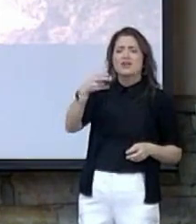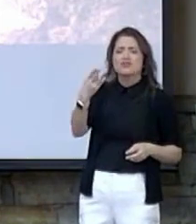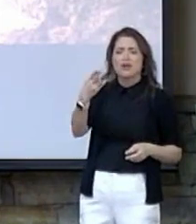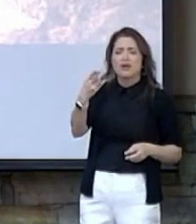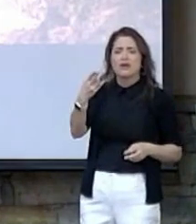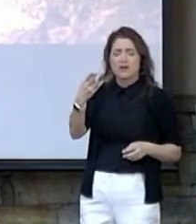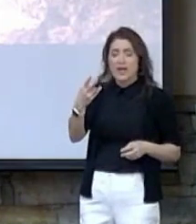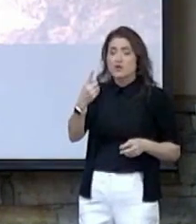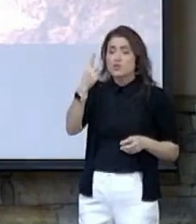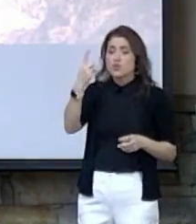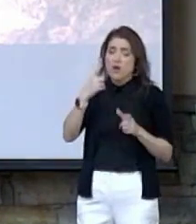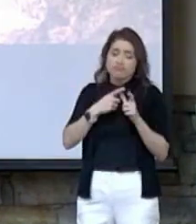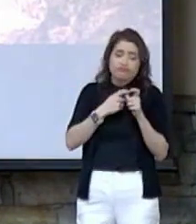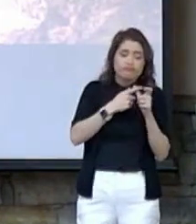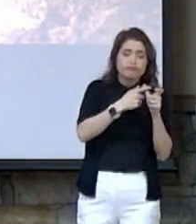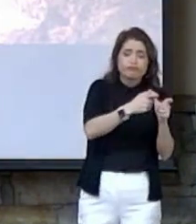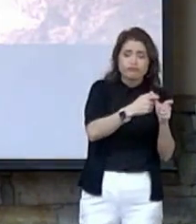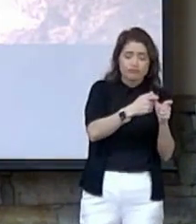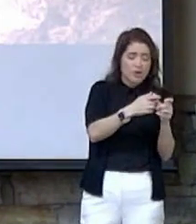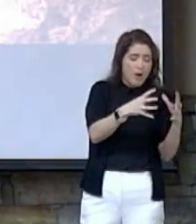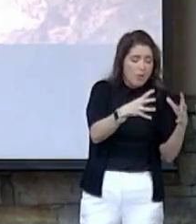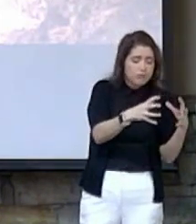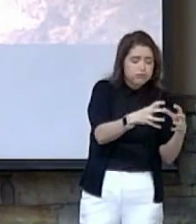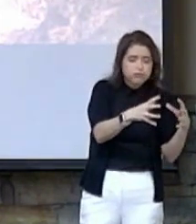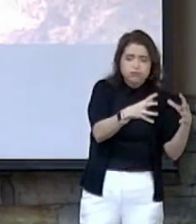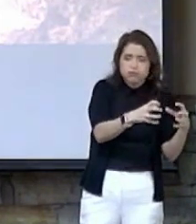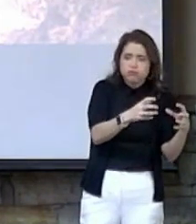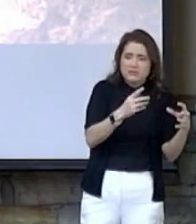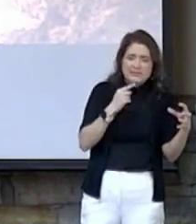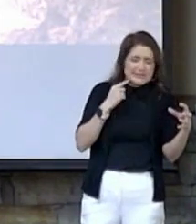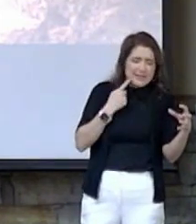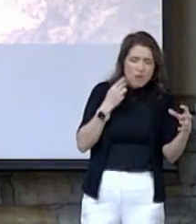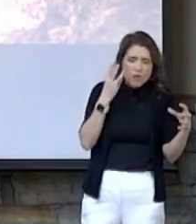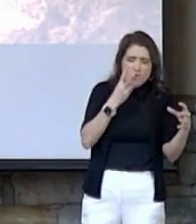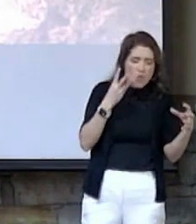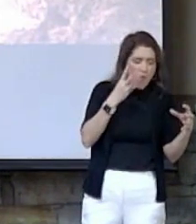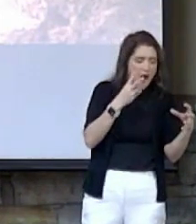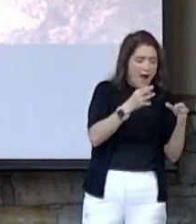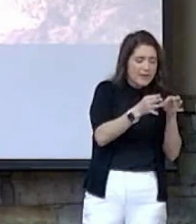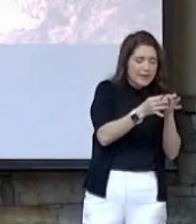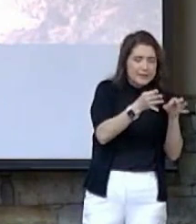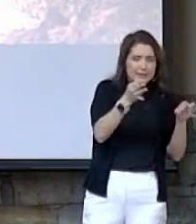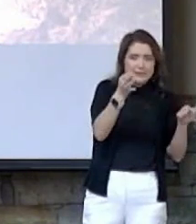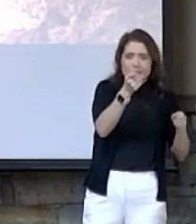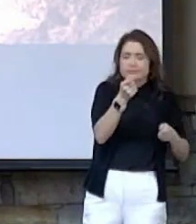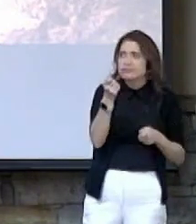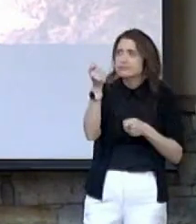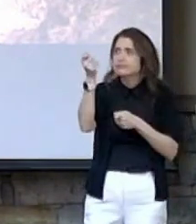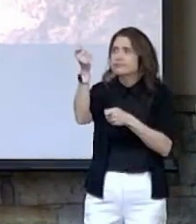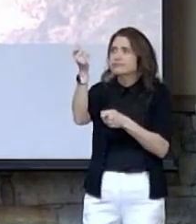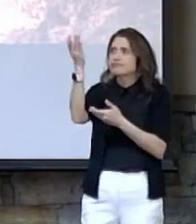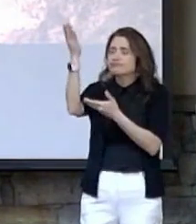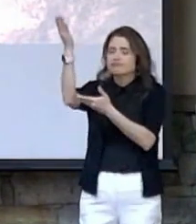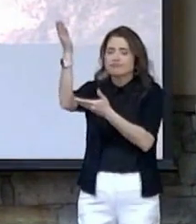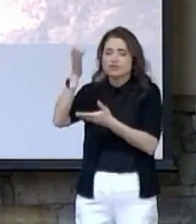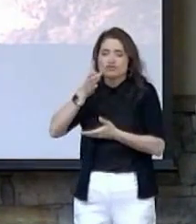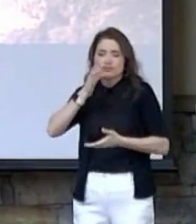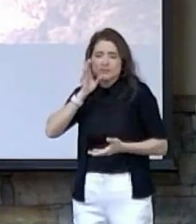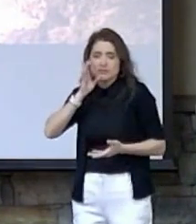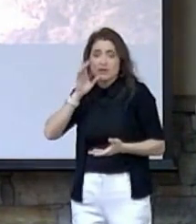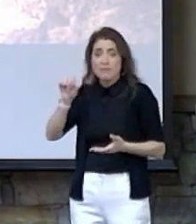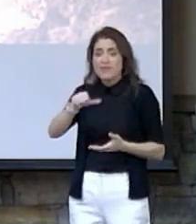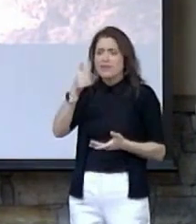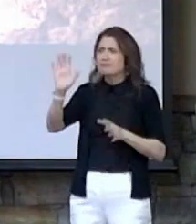ran and took a sponge, filled it with sour wine, and put it on a reed, and gave it to him to drink. But the other